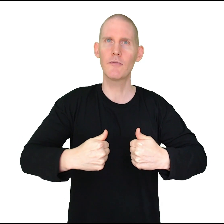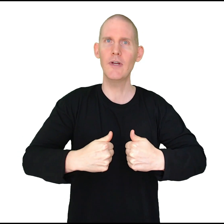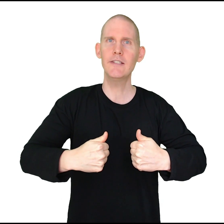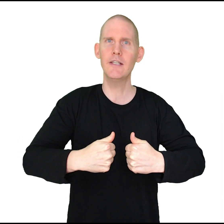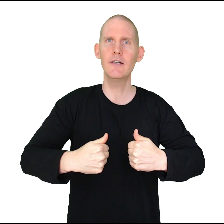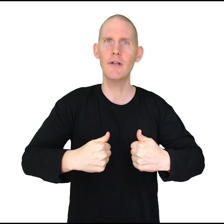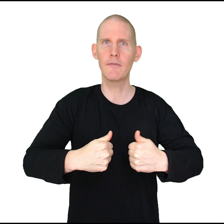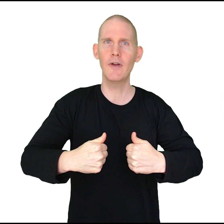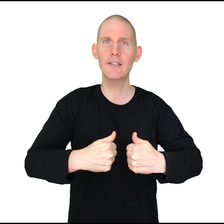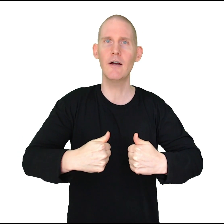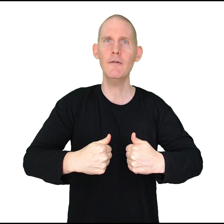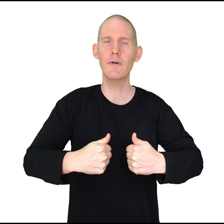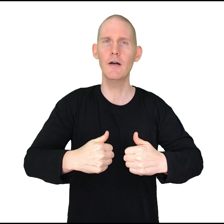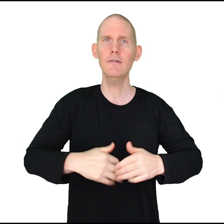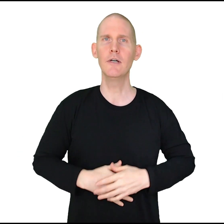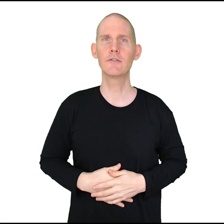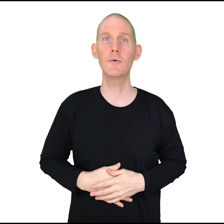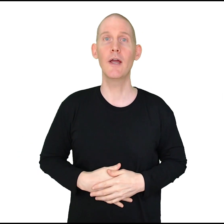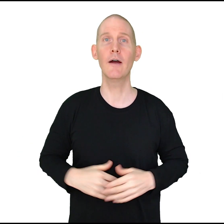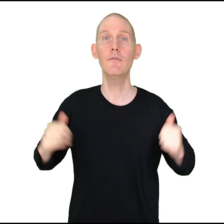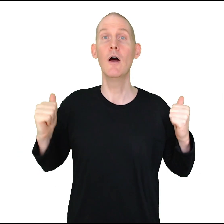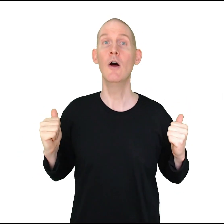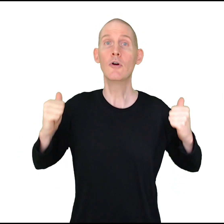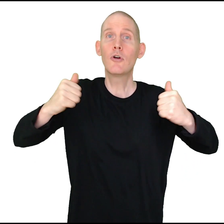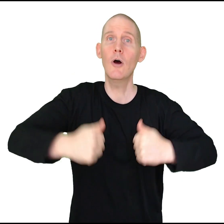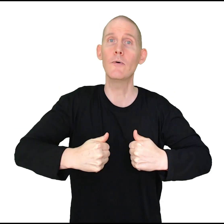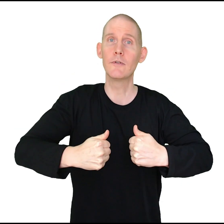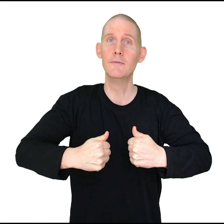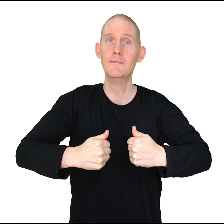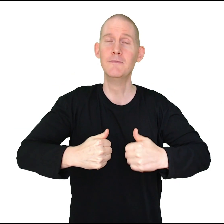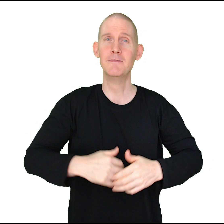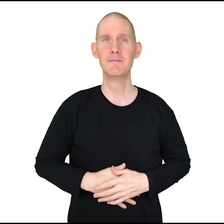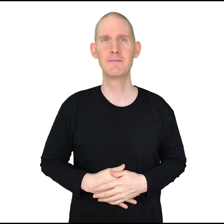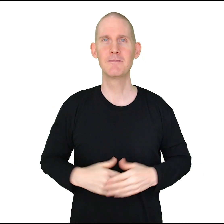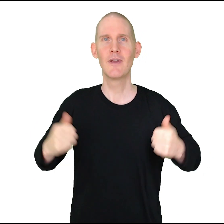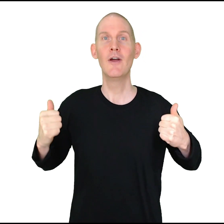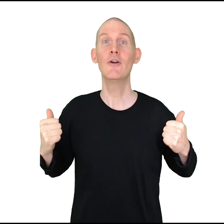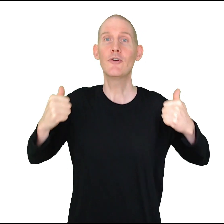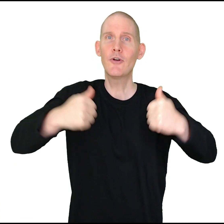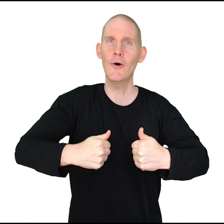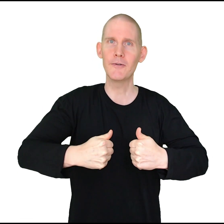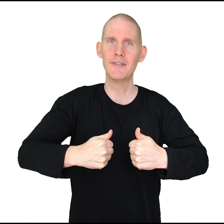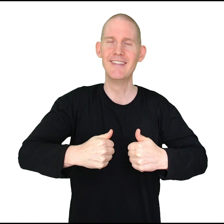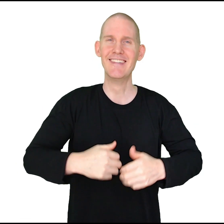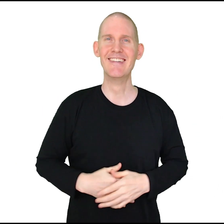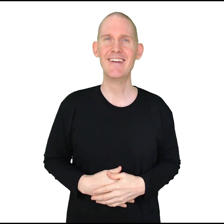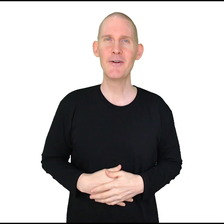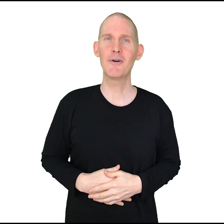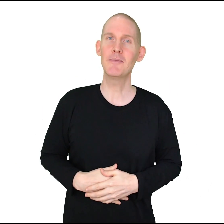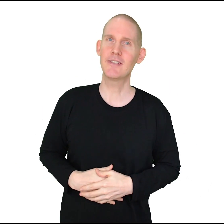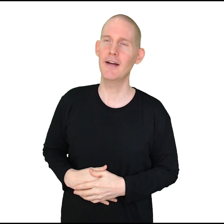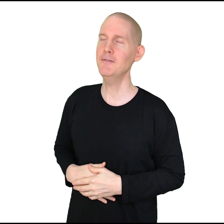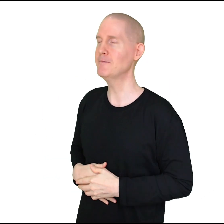facing here, like face off, So we have coat, coat. From the side.